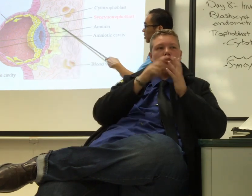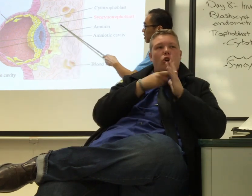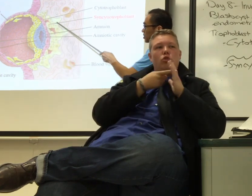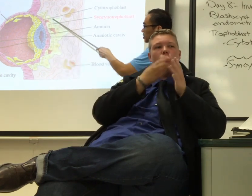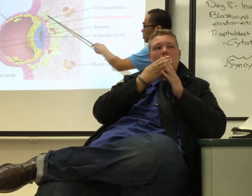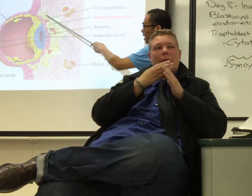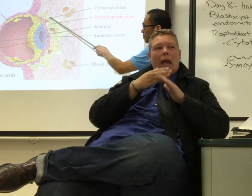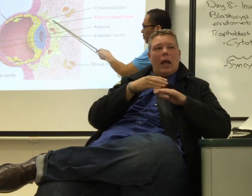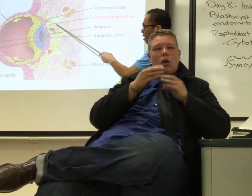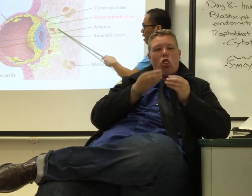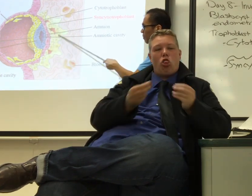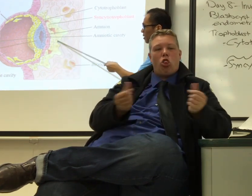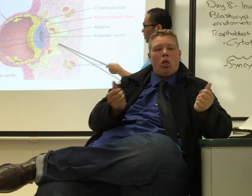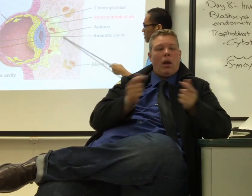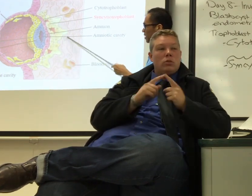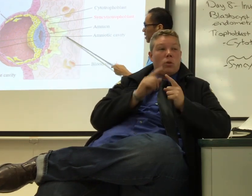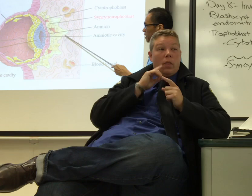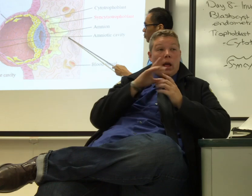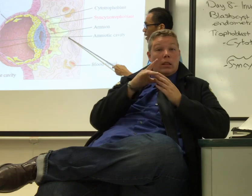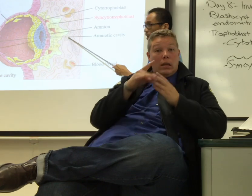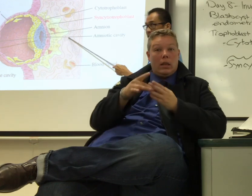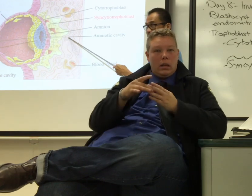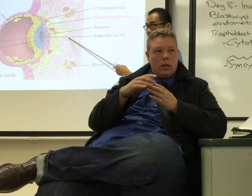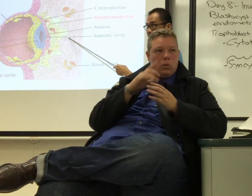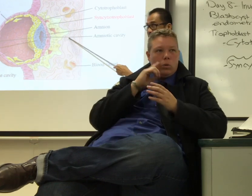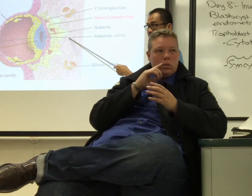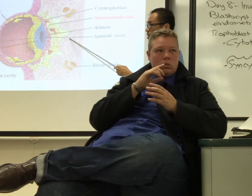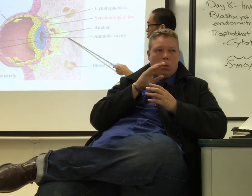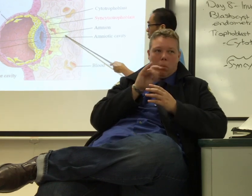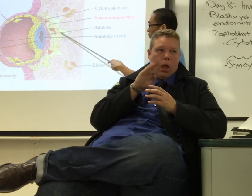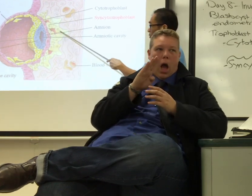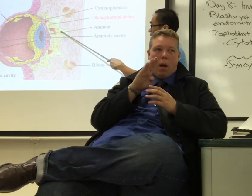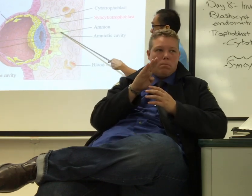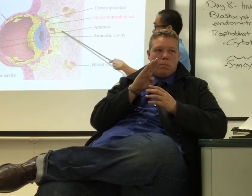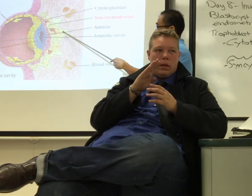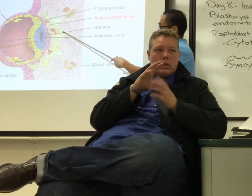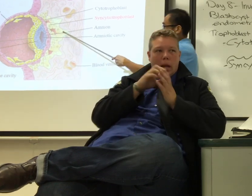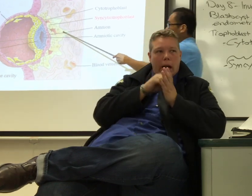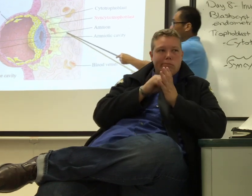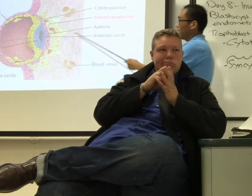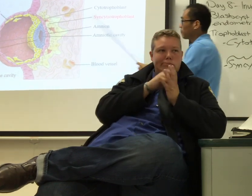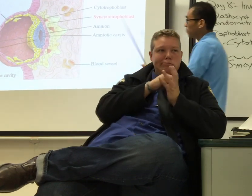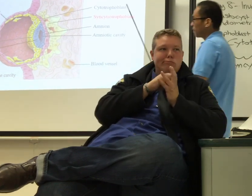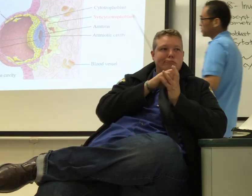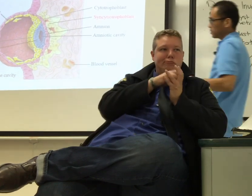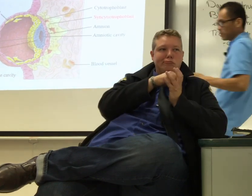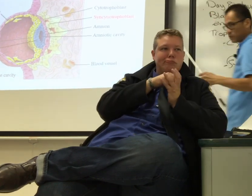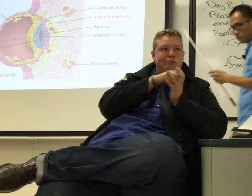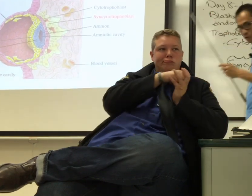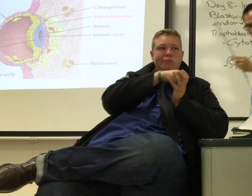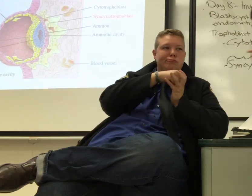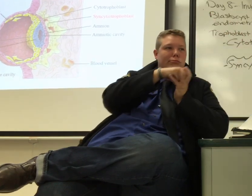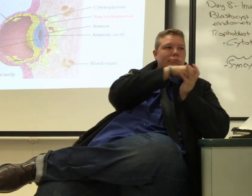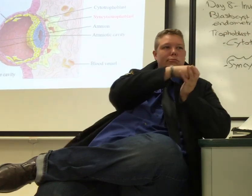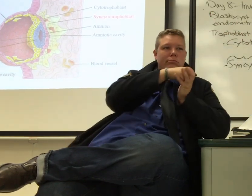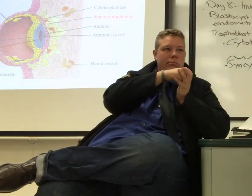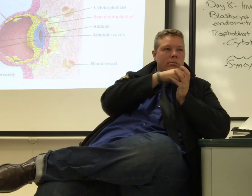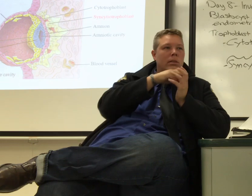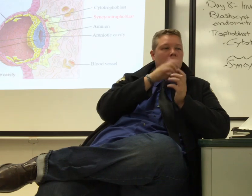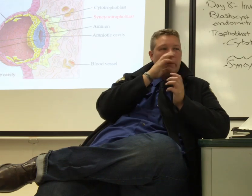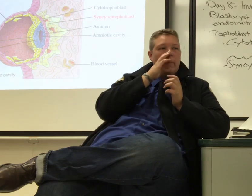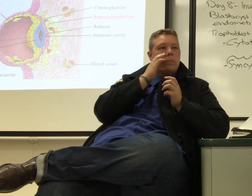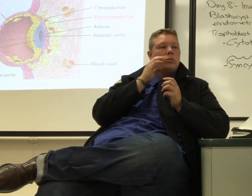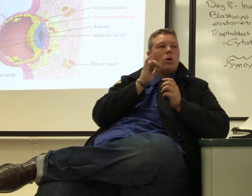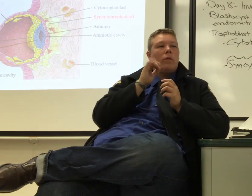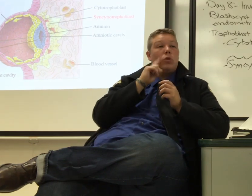edge is just a giant blob that's eating its way in. So if you're in this area of the syncytial trophoblast,